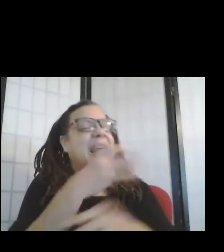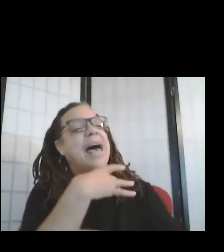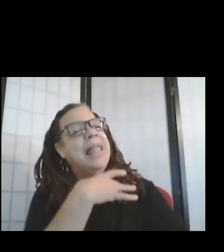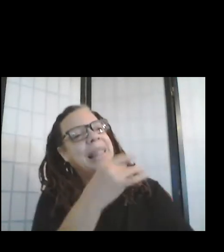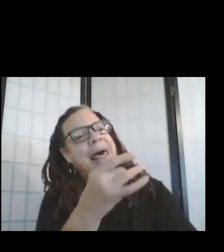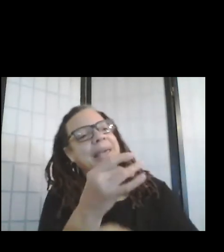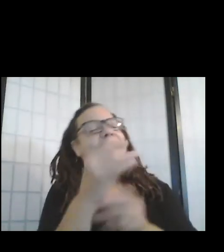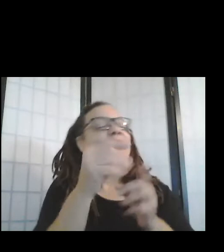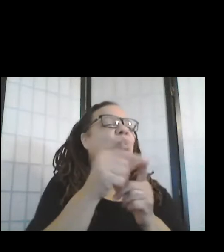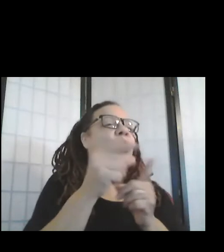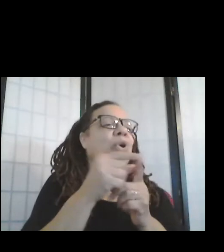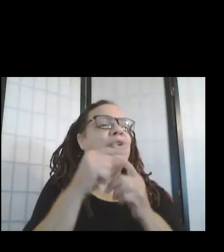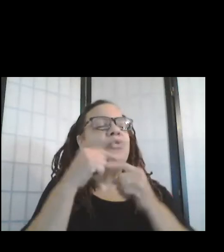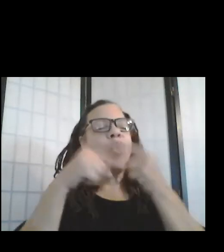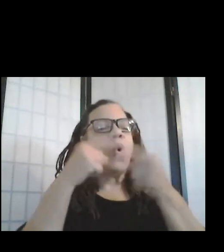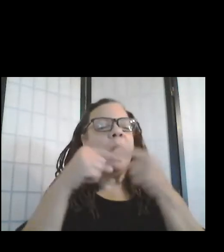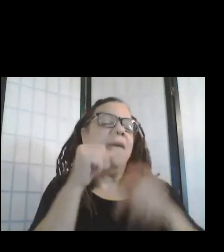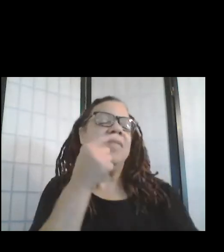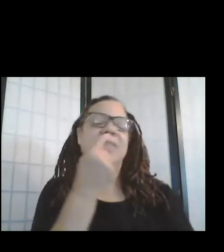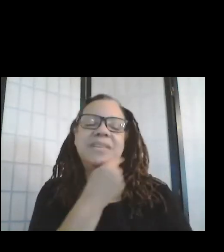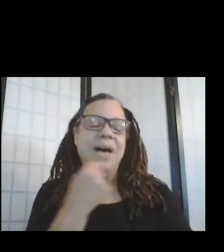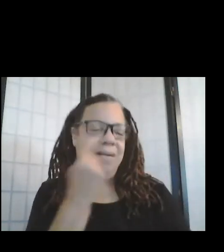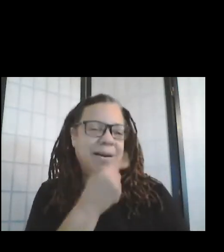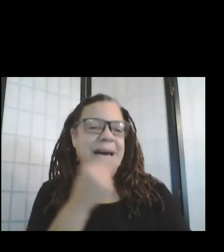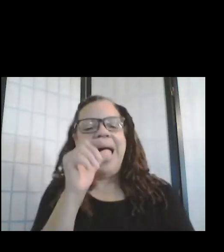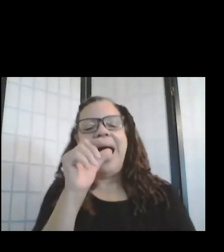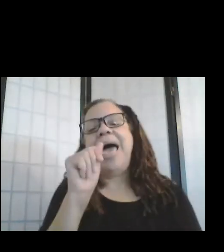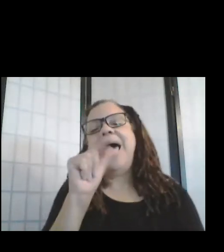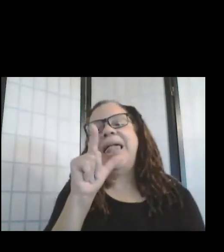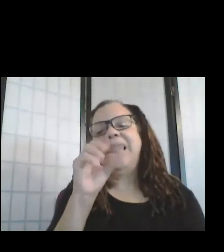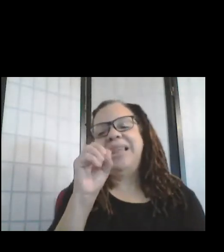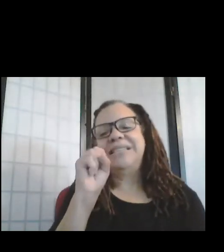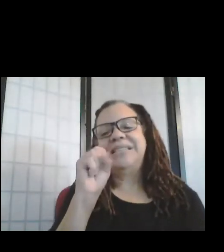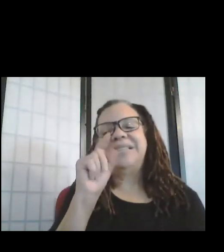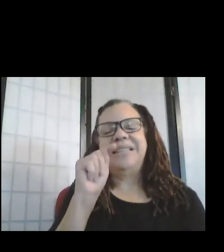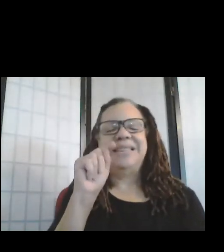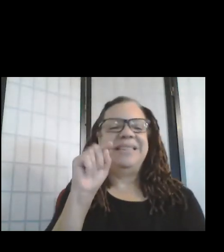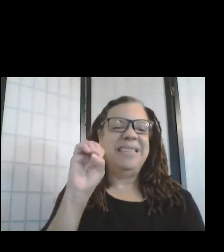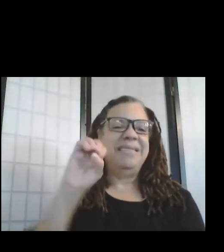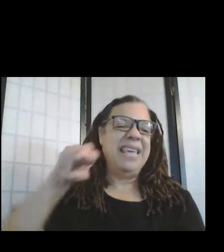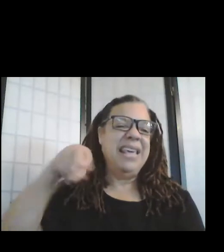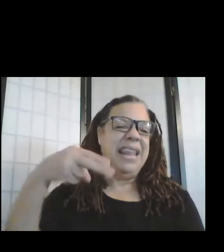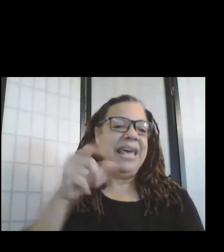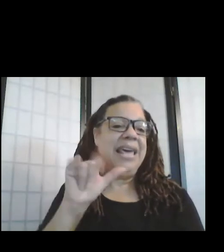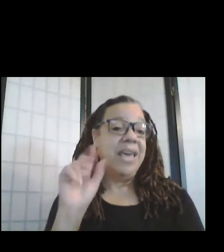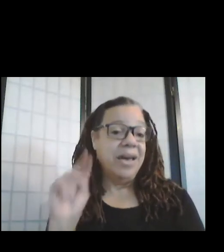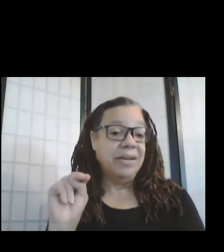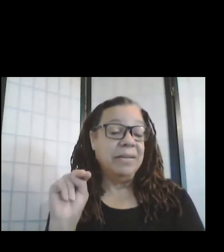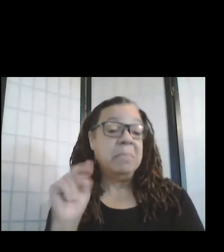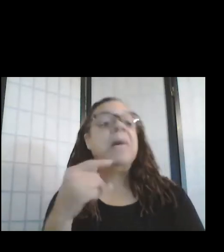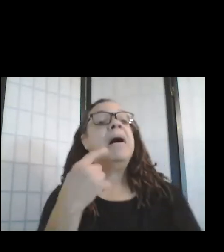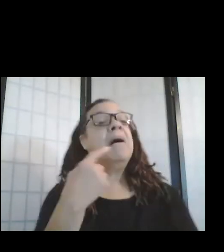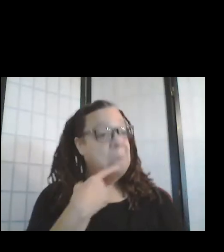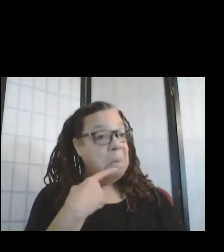rolled off the tongue, Aristotelian. If I'd known then of Epicurus, party time,